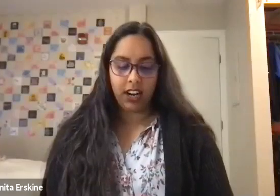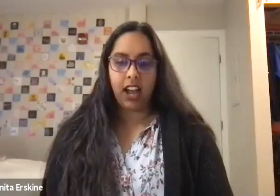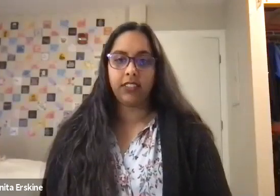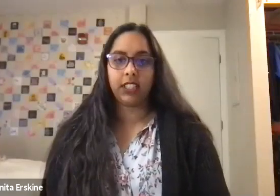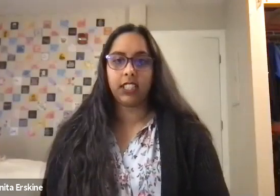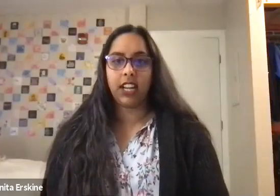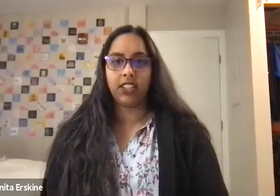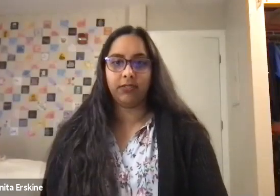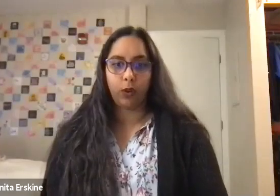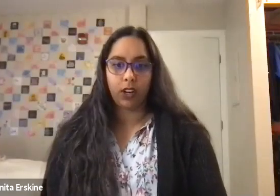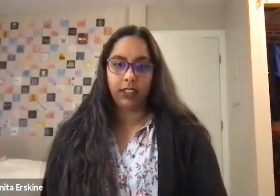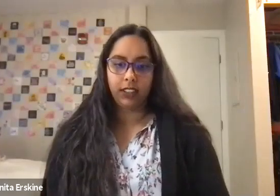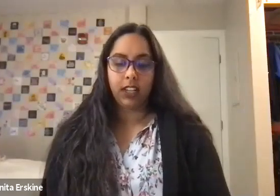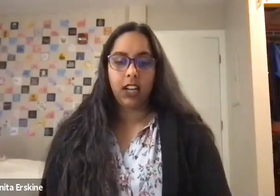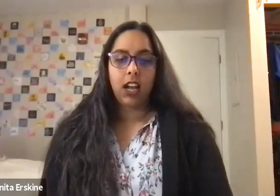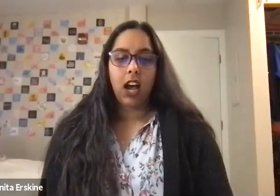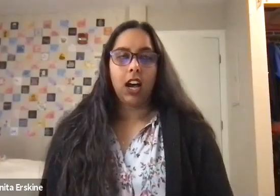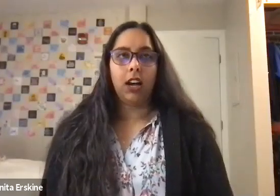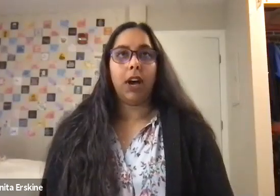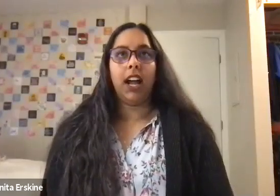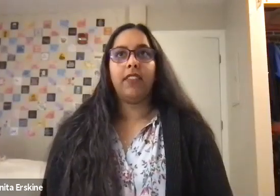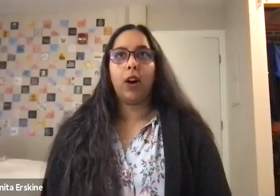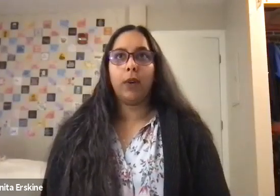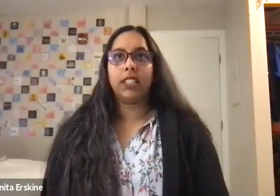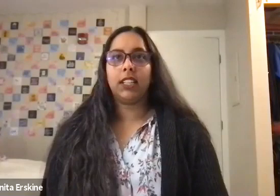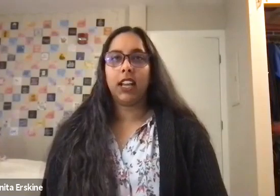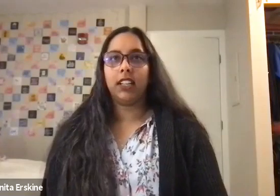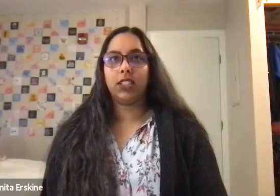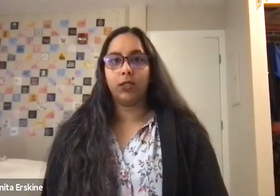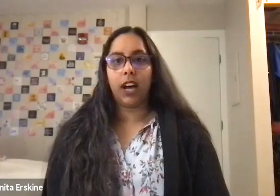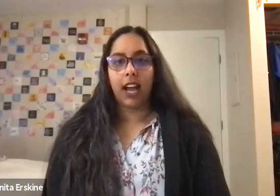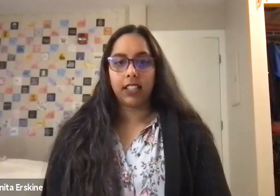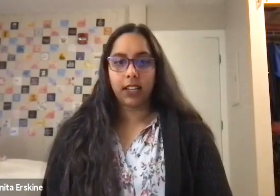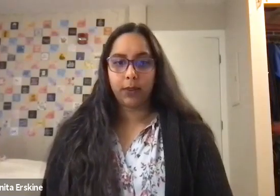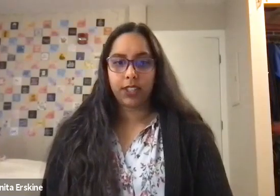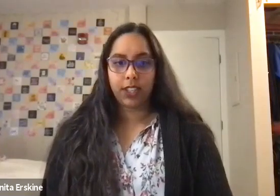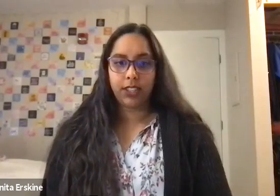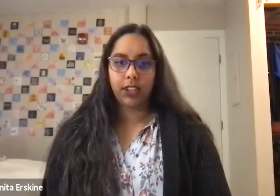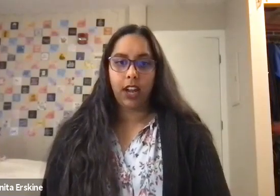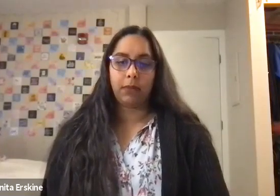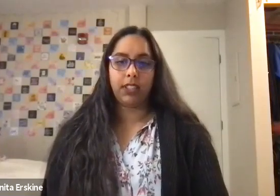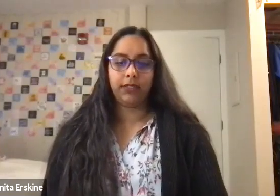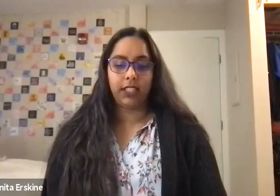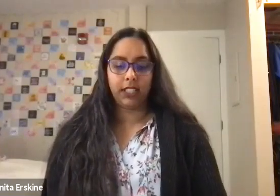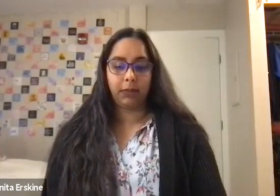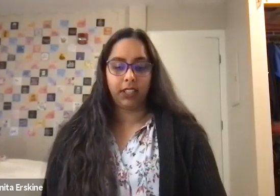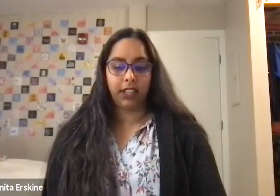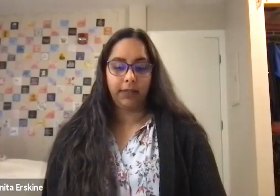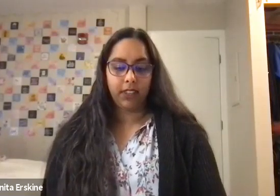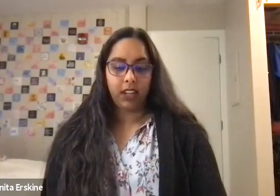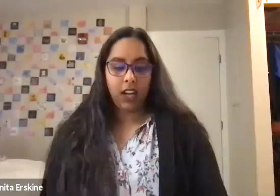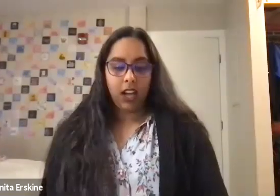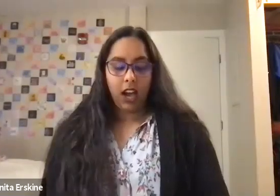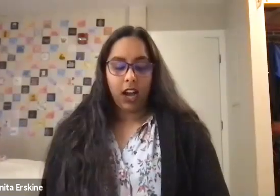wheelchair and have since the age of 4. I have always attended school as a wheelchair user and a person with